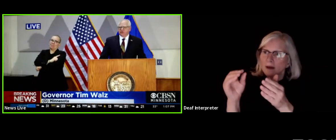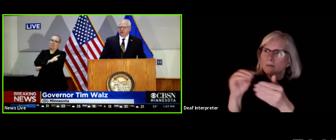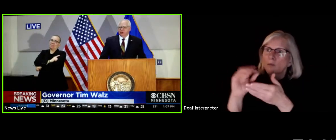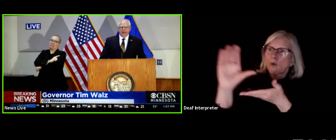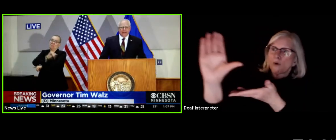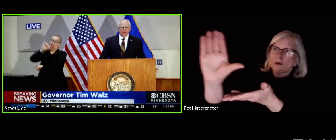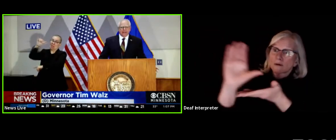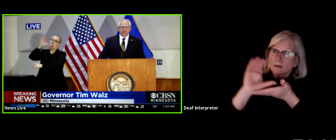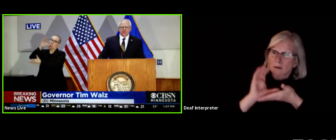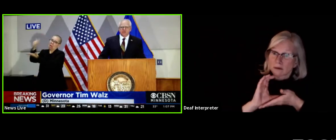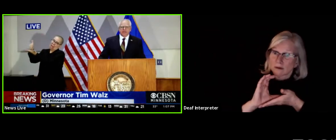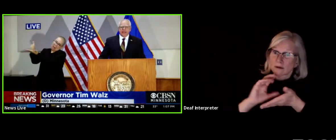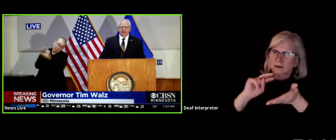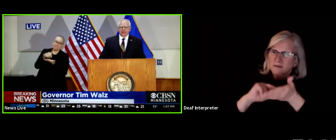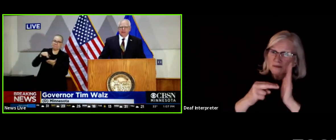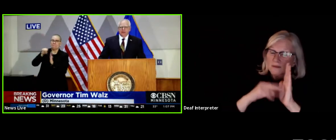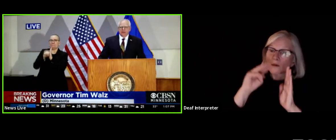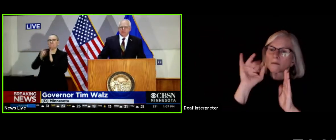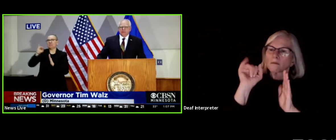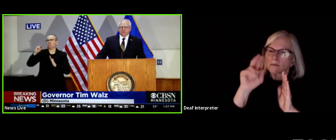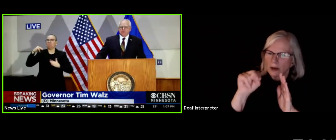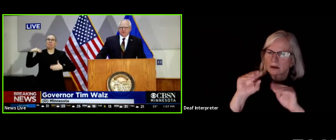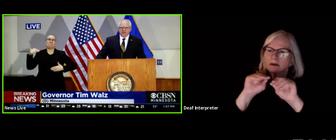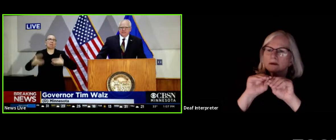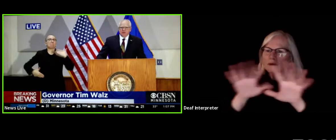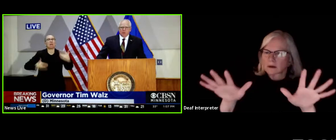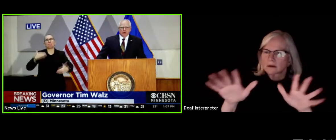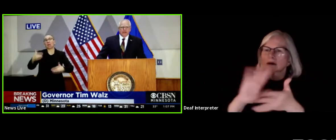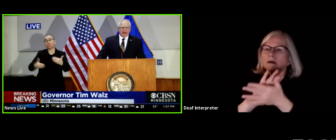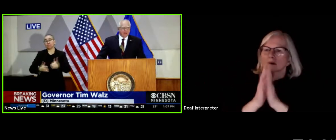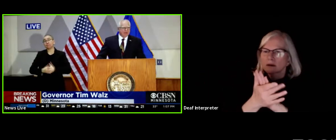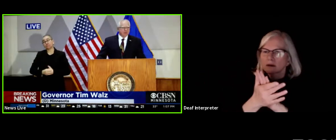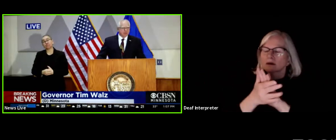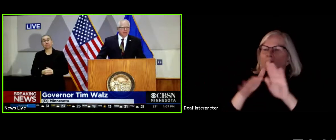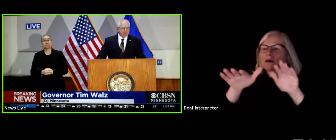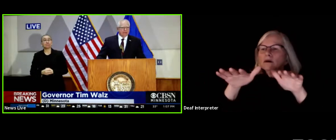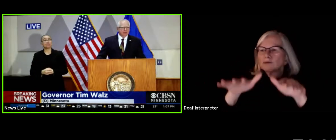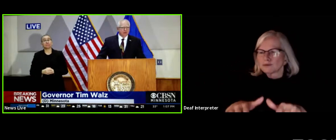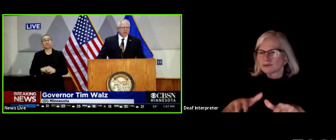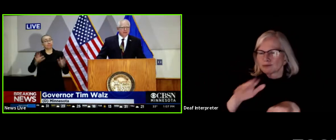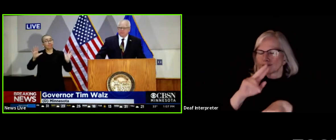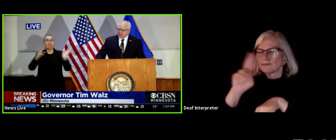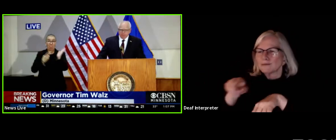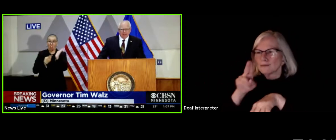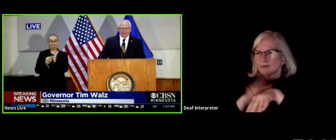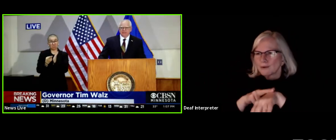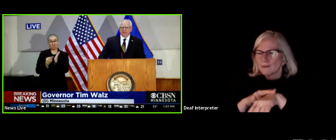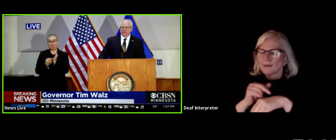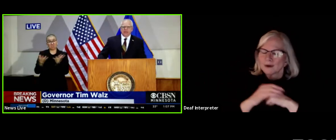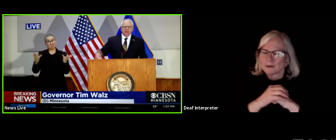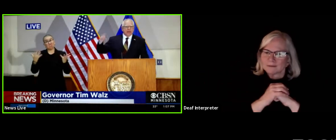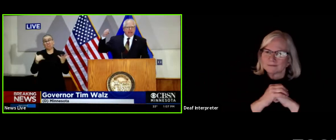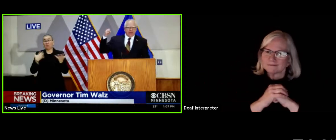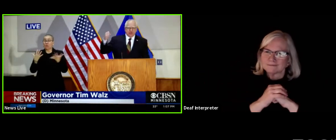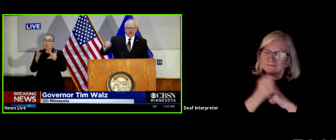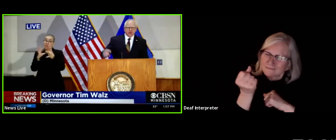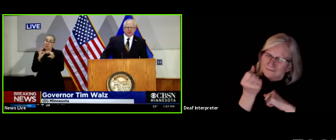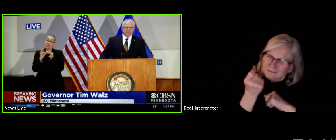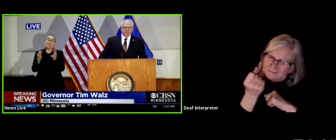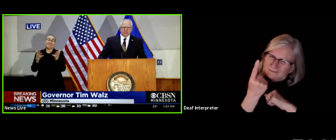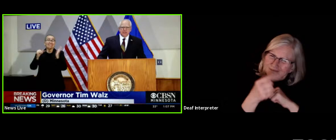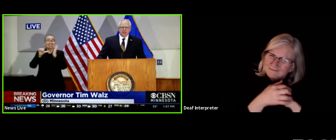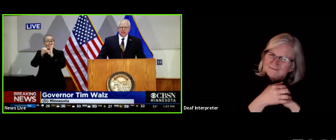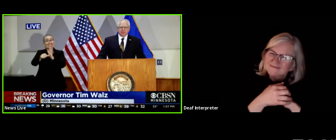normalcy sooner. And again, just to be candid, the things that we're going to now have to recommit to during this, the masking and the